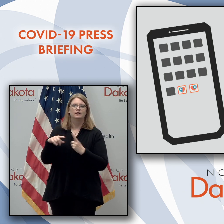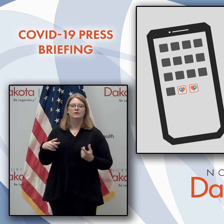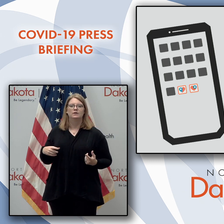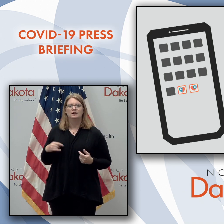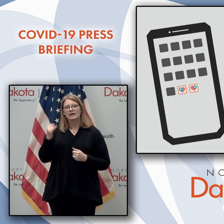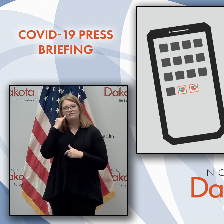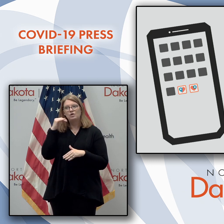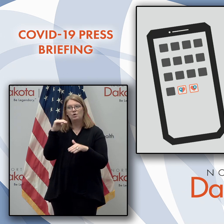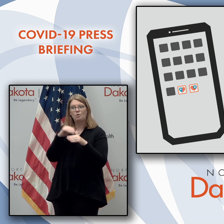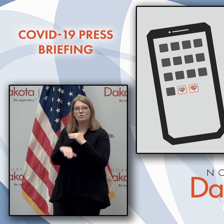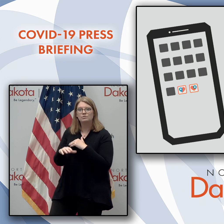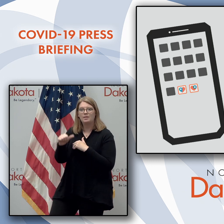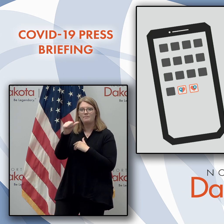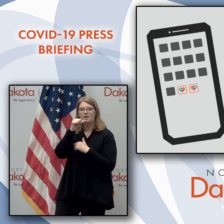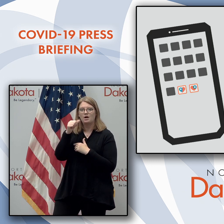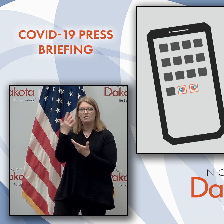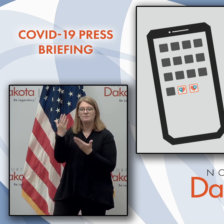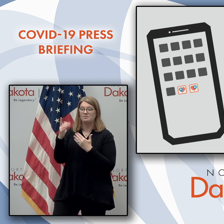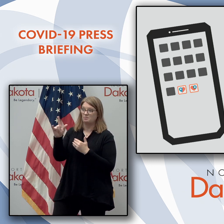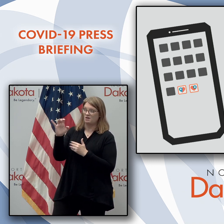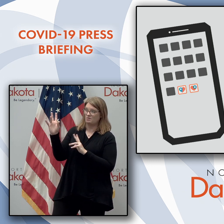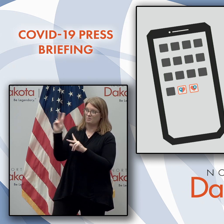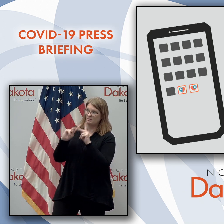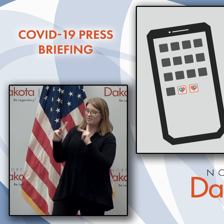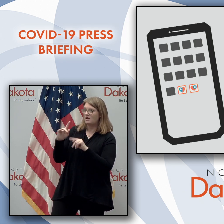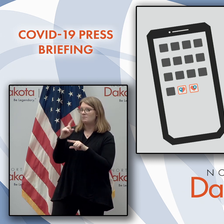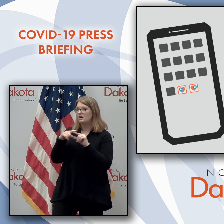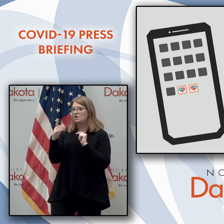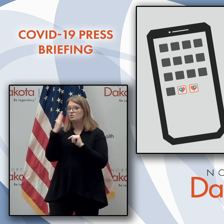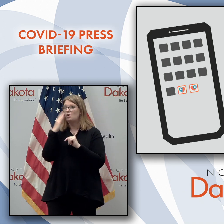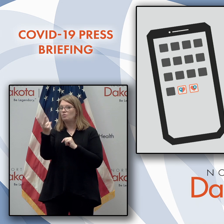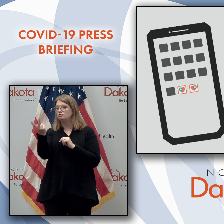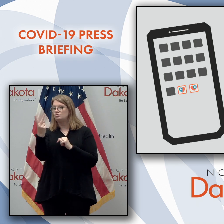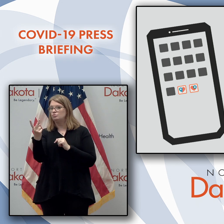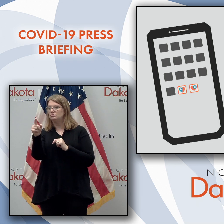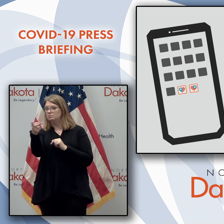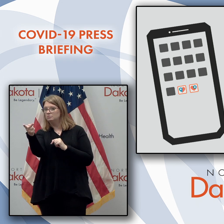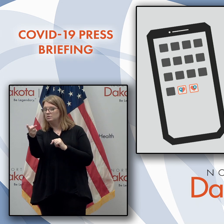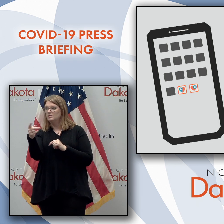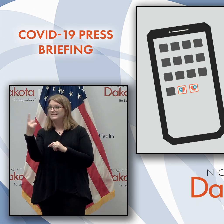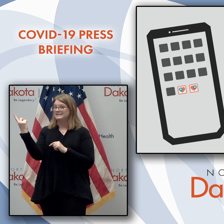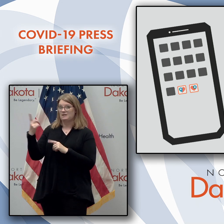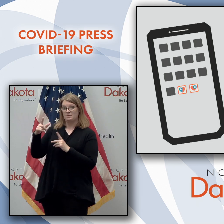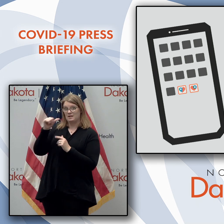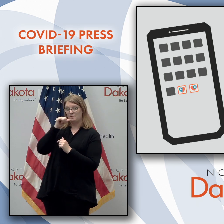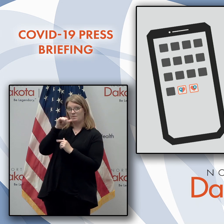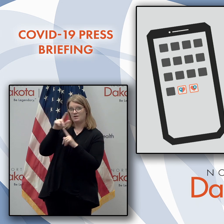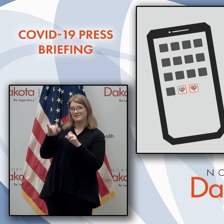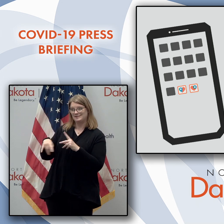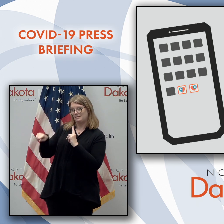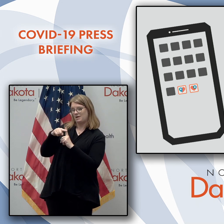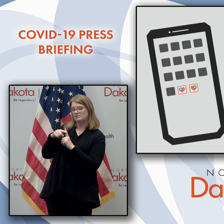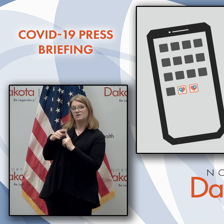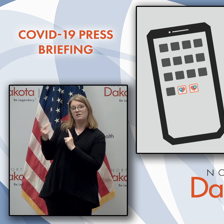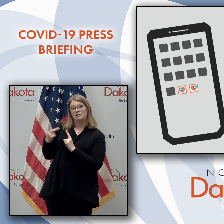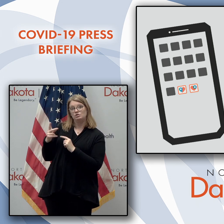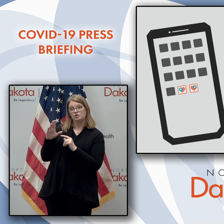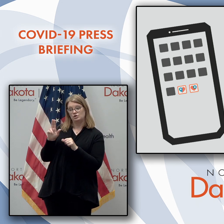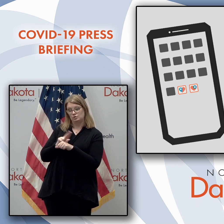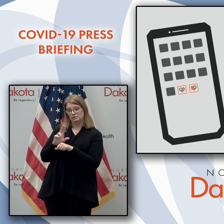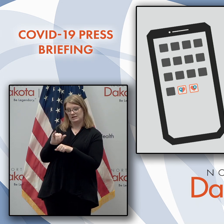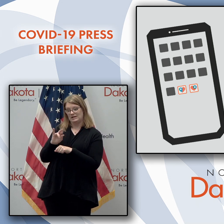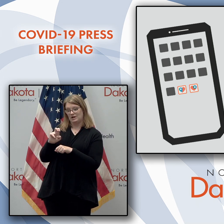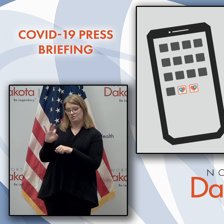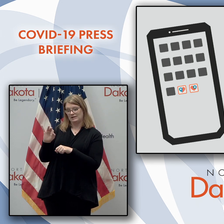in the bar, but there might have been 100 people there. If somebody else in that bar tested positive, and both of you are using Care-19 alert, you could